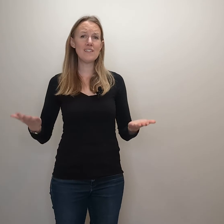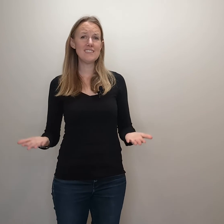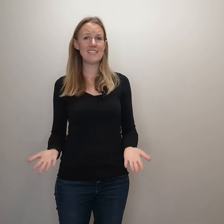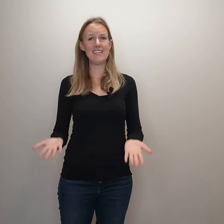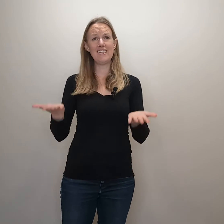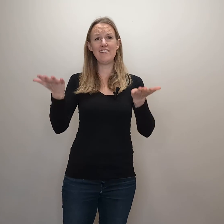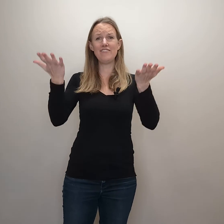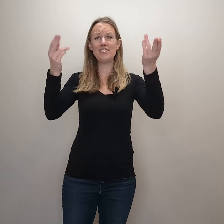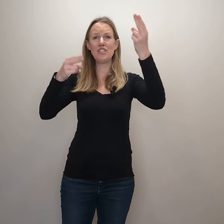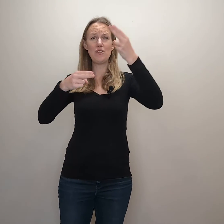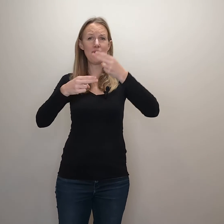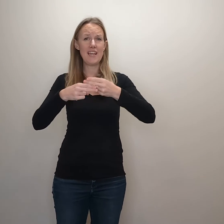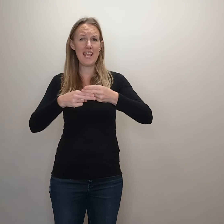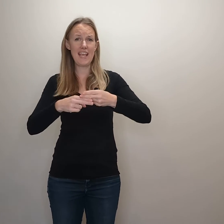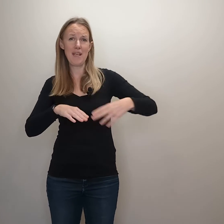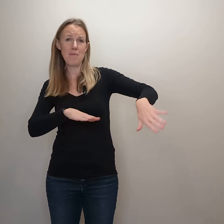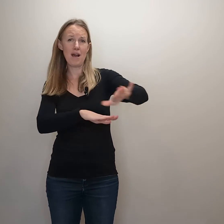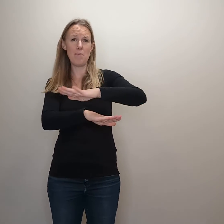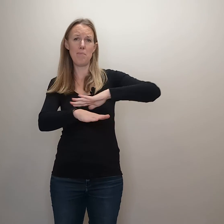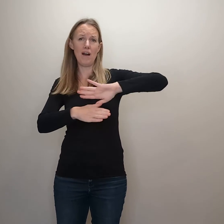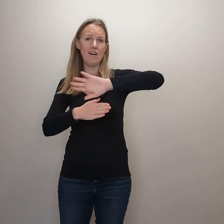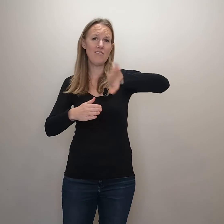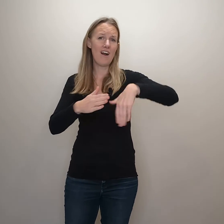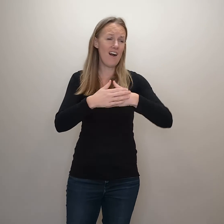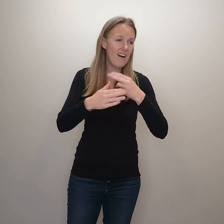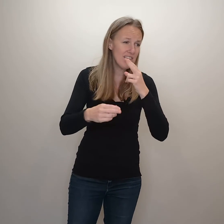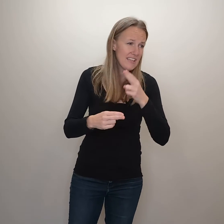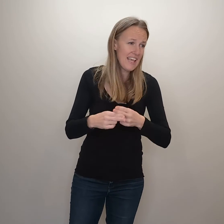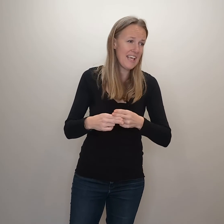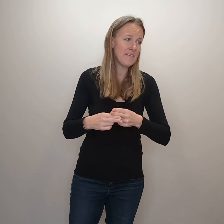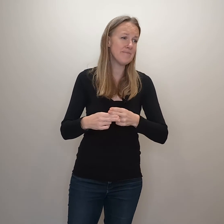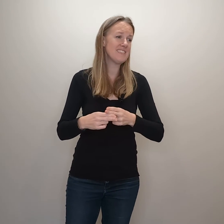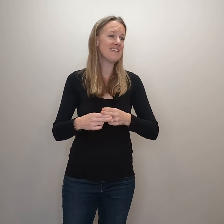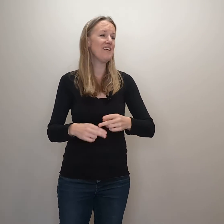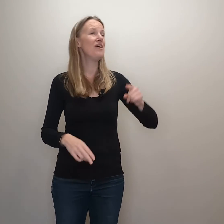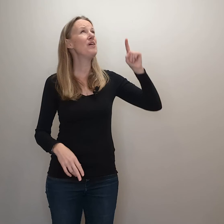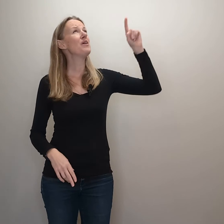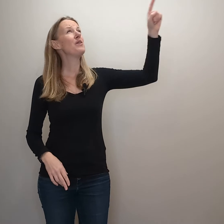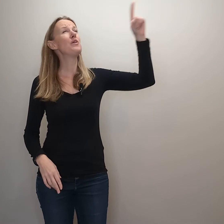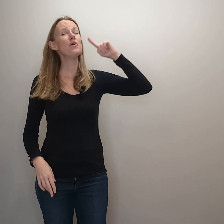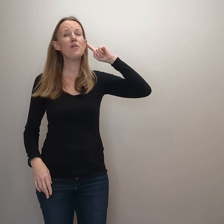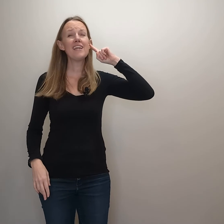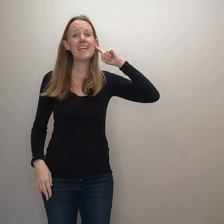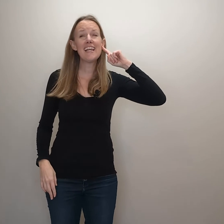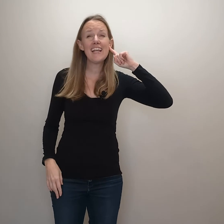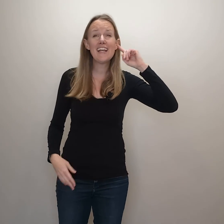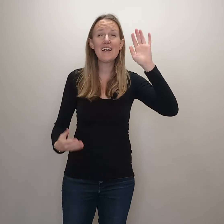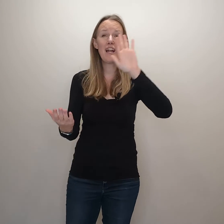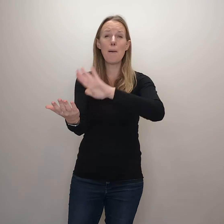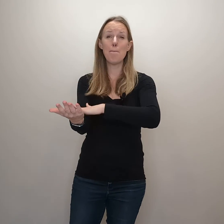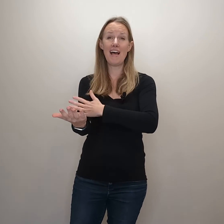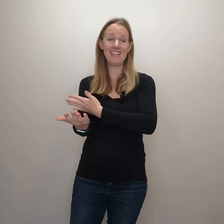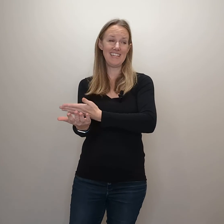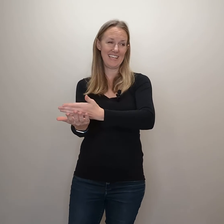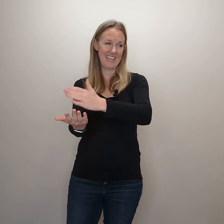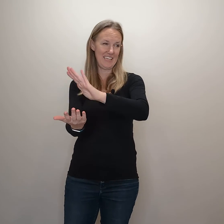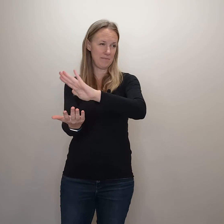born to lift your name above all names. You hear a melody